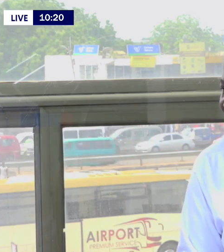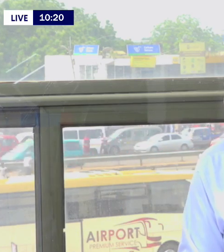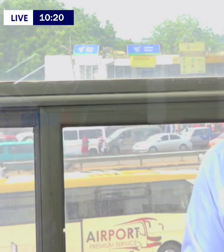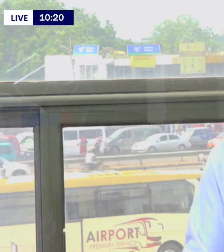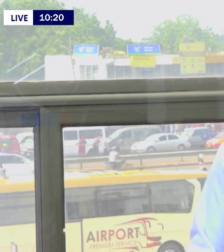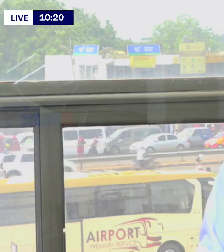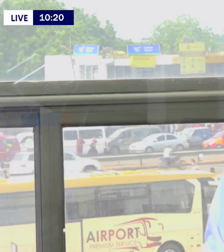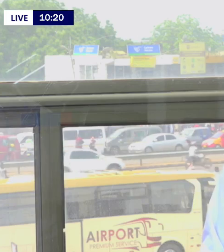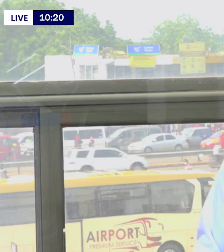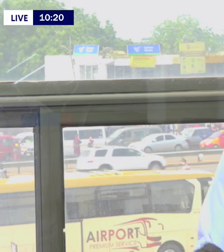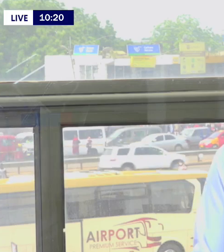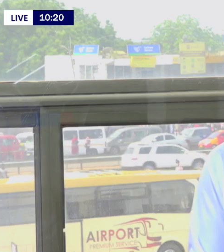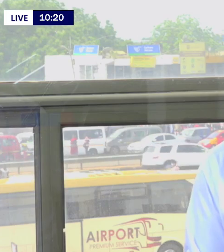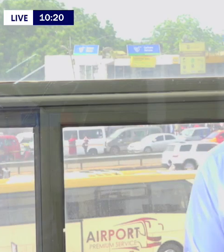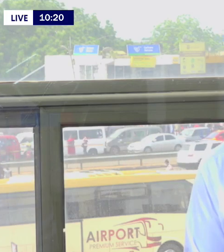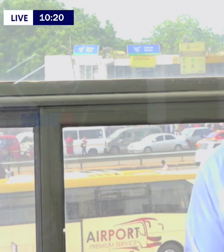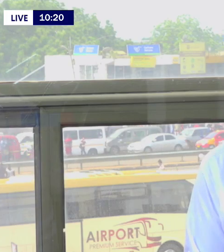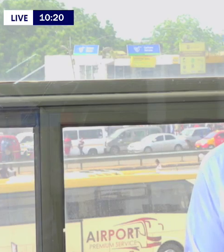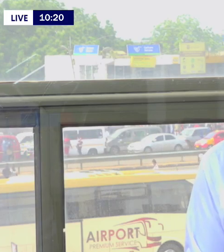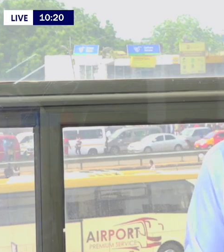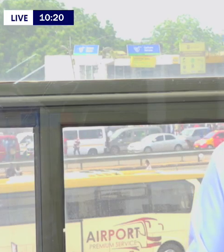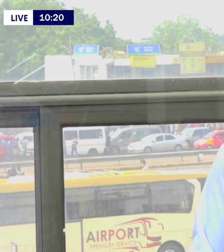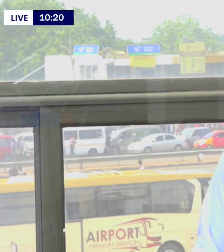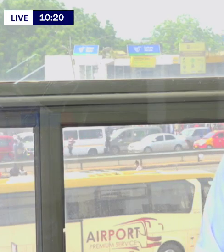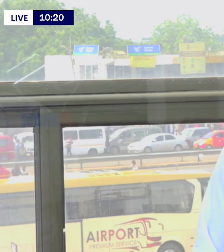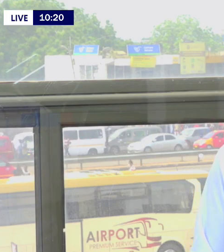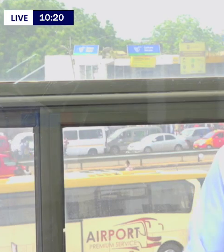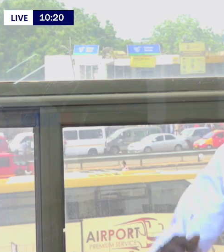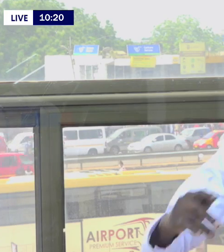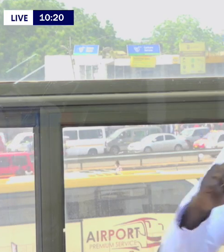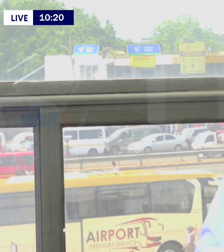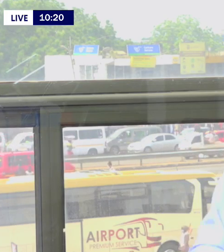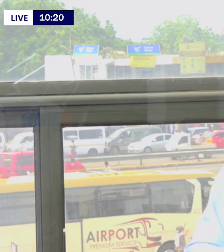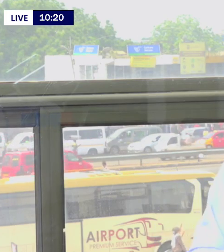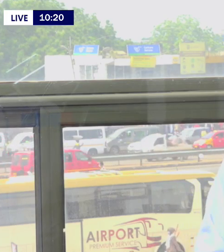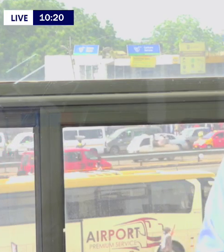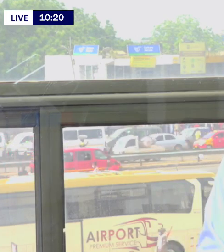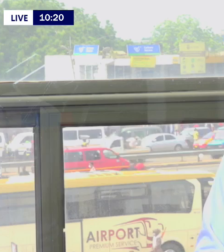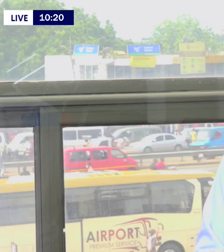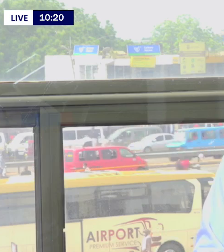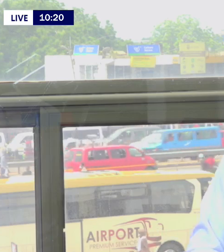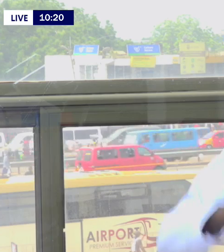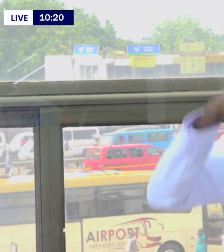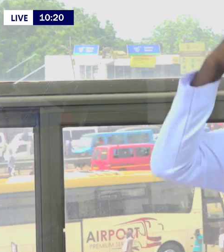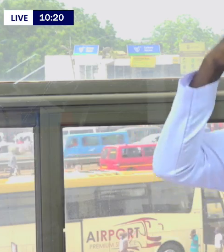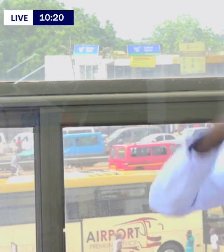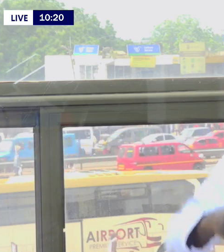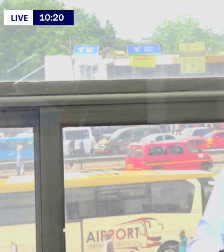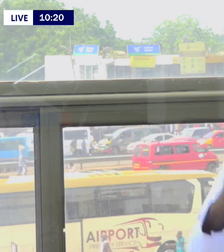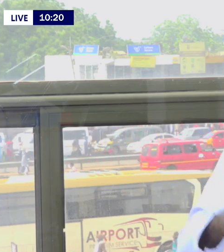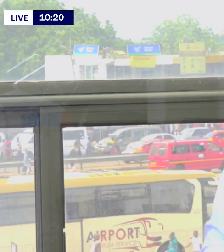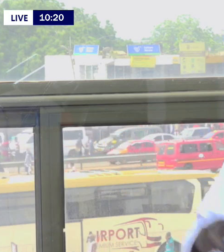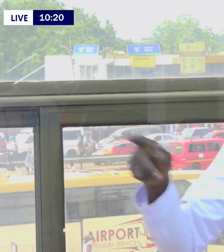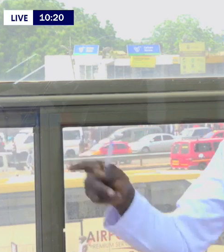ye ye de April o say ye ntumi nye. Ye ntumi nye say. And omu hu say no omu afeli na na omu sa change goal post no. Omu ni na mu